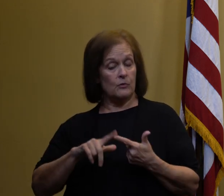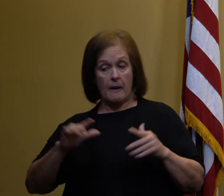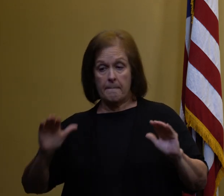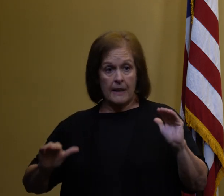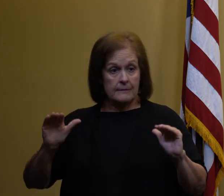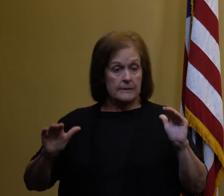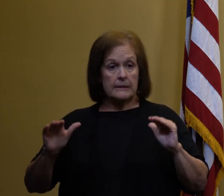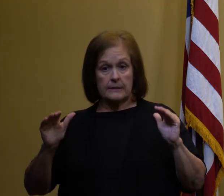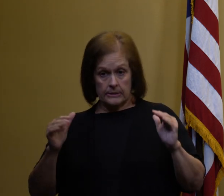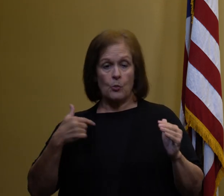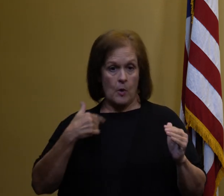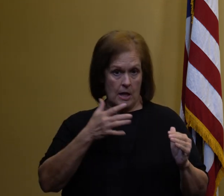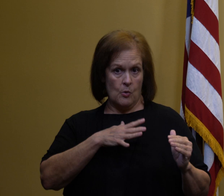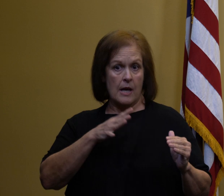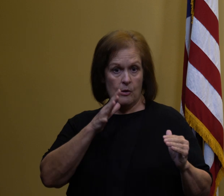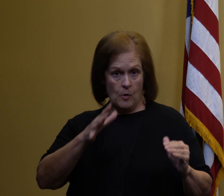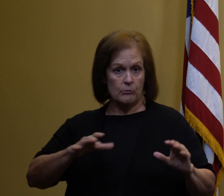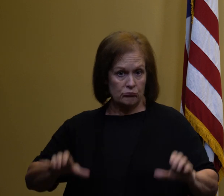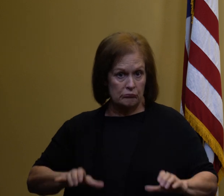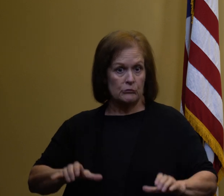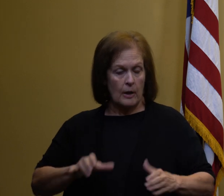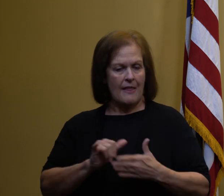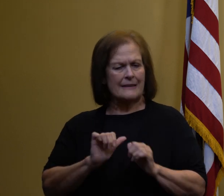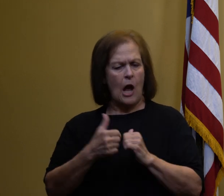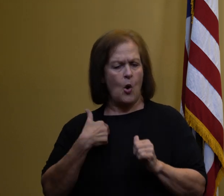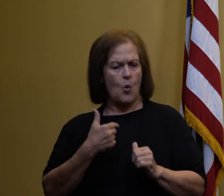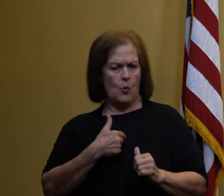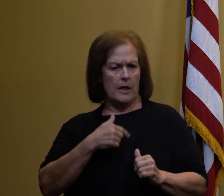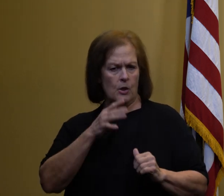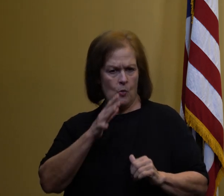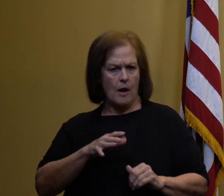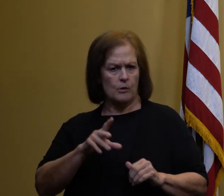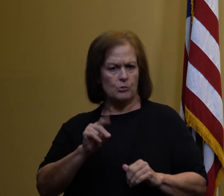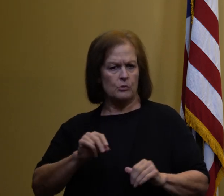everything will get done, and this is how we're taking this approach. Again,